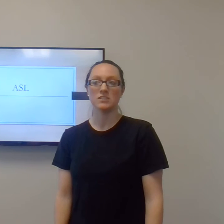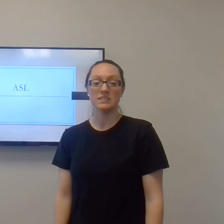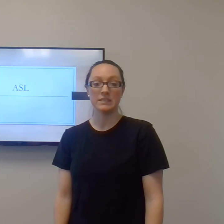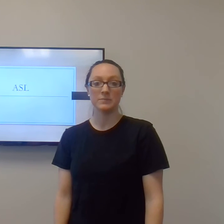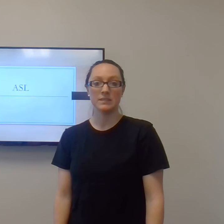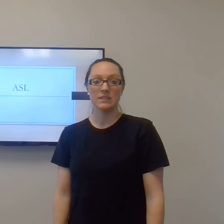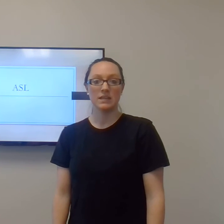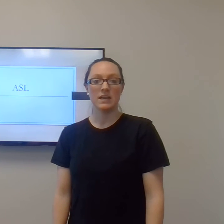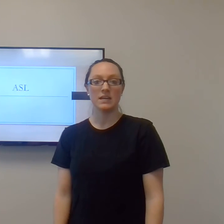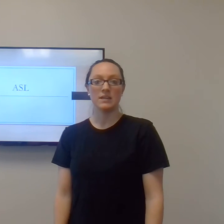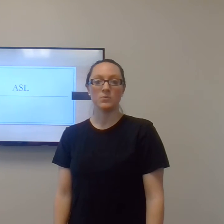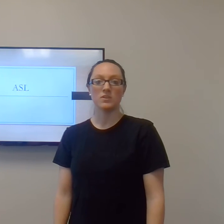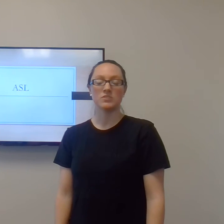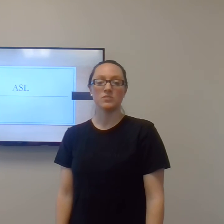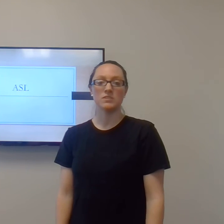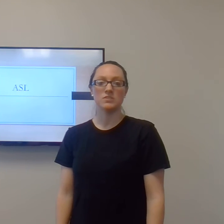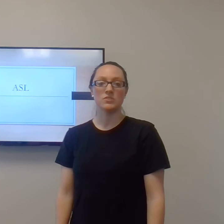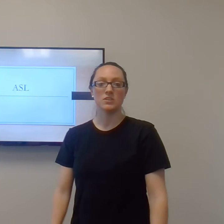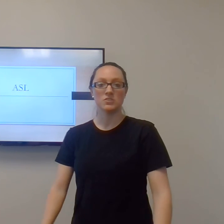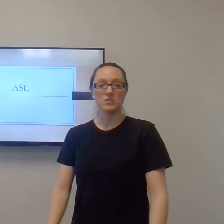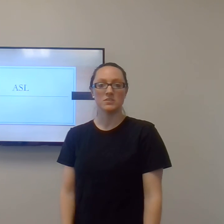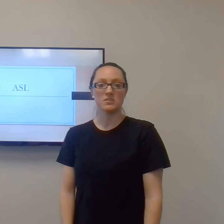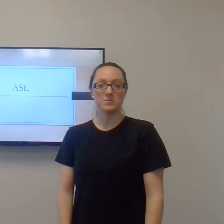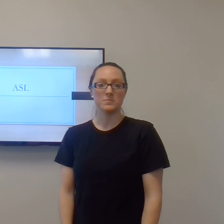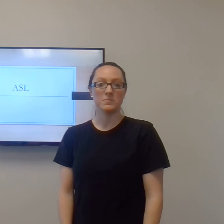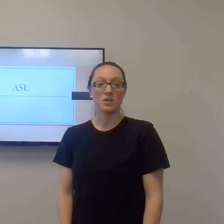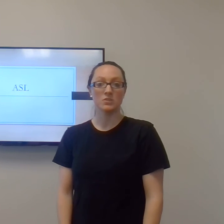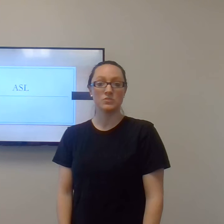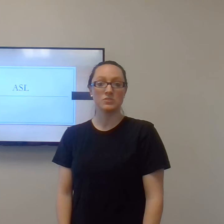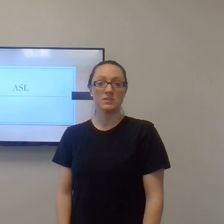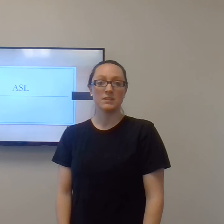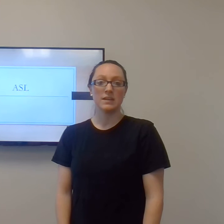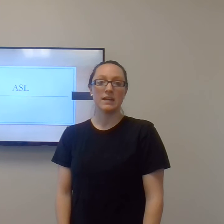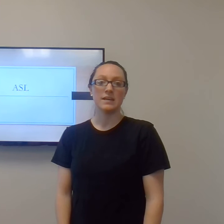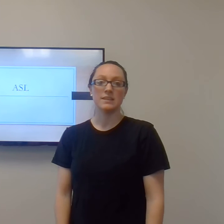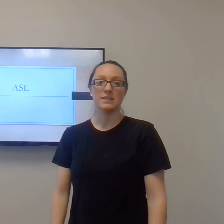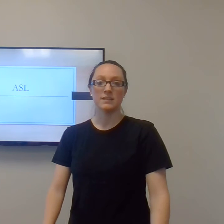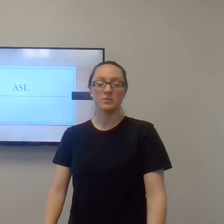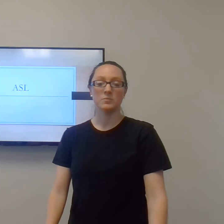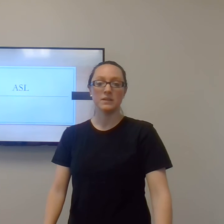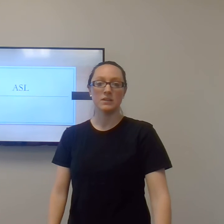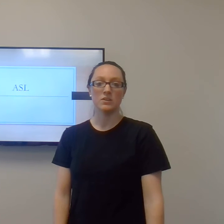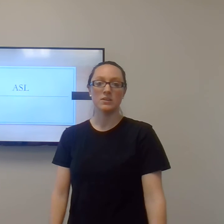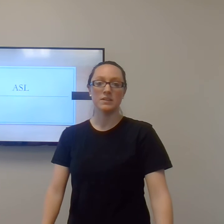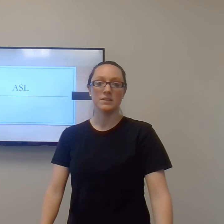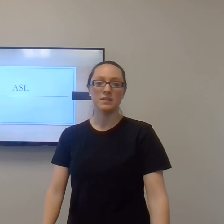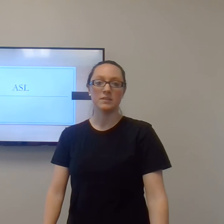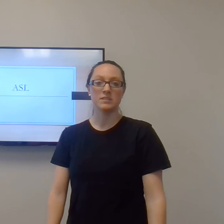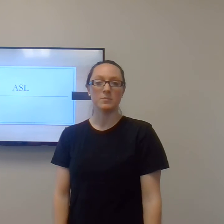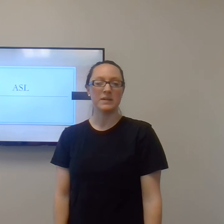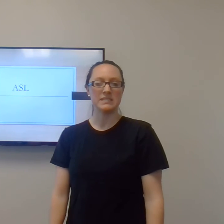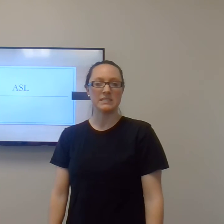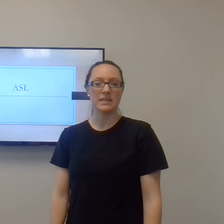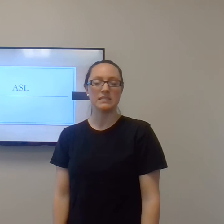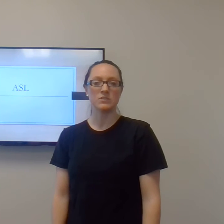to them. And we're also going to touch on some colors and then a little bit on some basic signs for